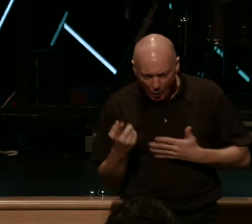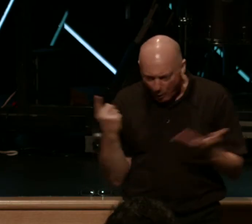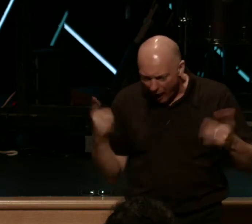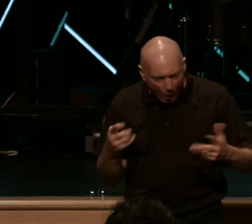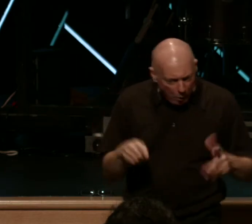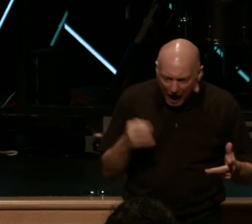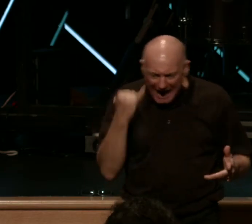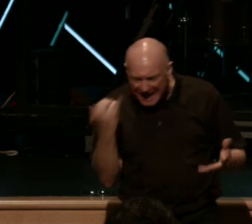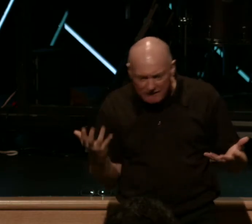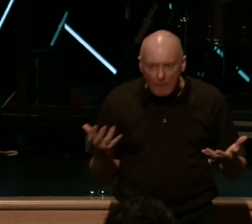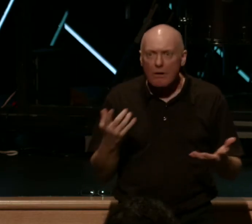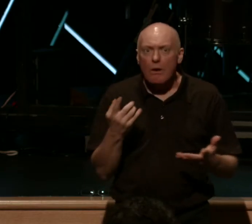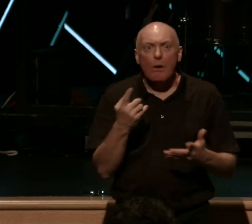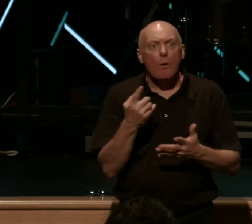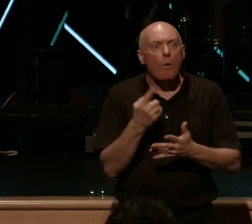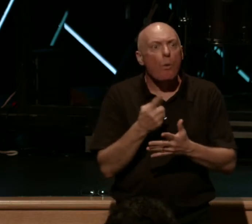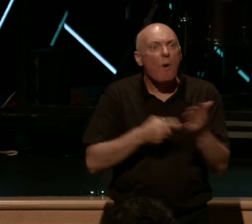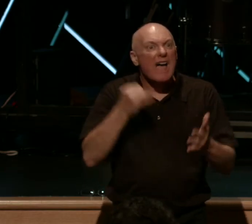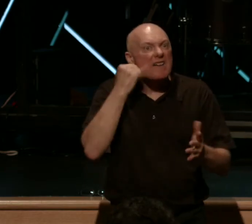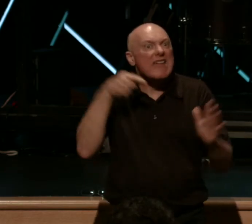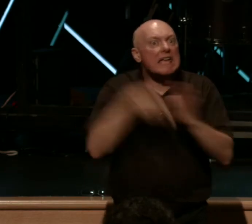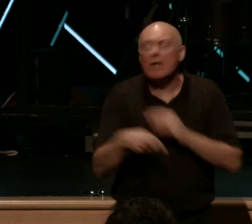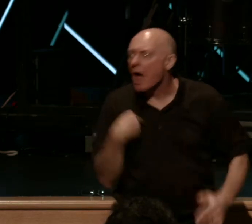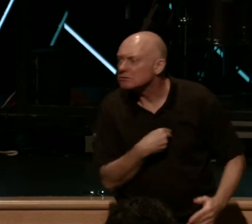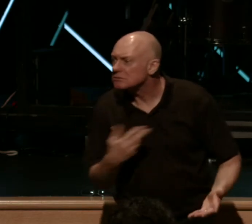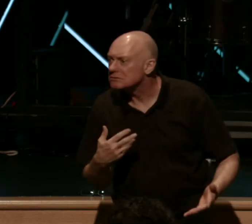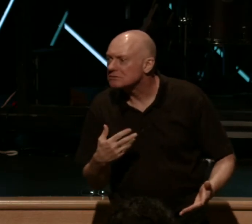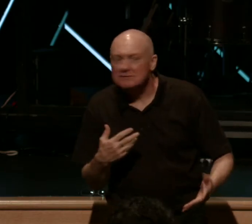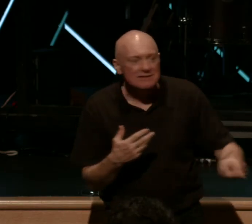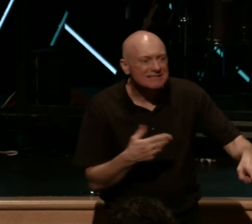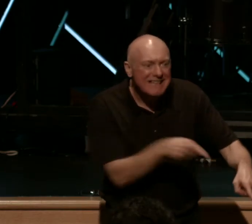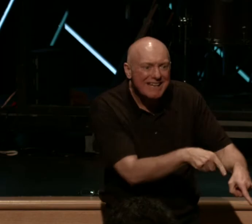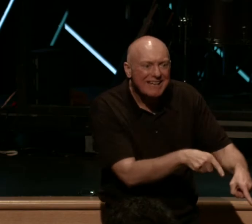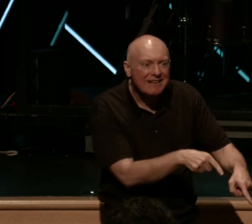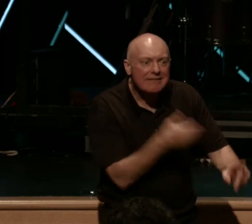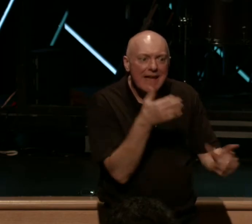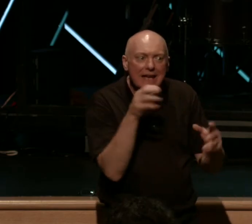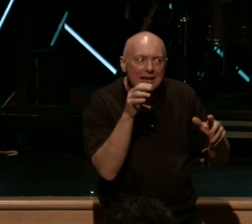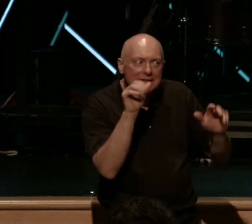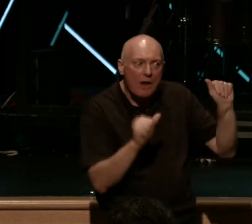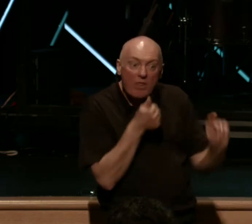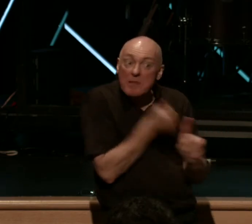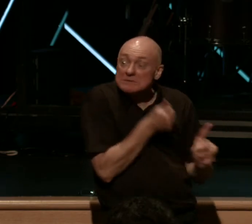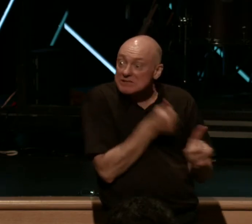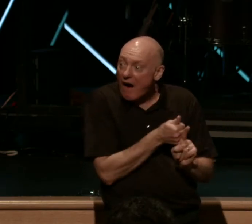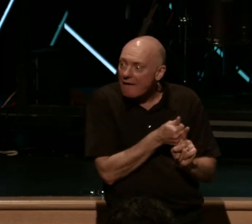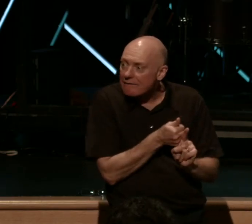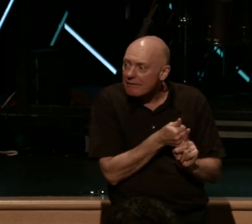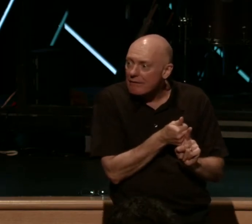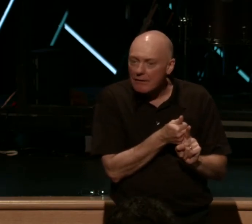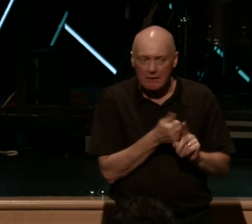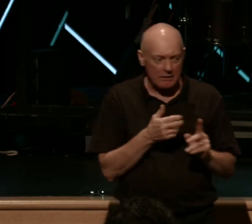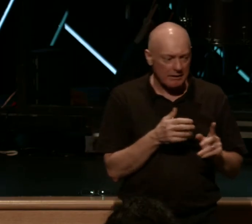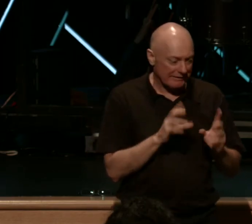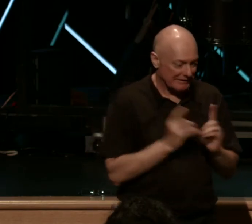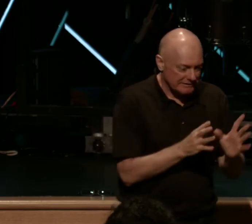Or even worse, what if they kill us? And I believe in the middle of this bantering back and forth, I want you to picture it,